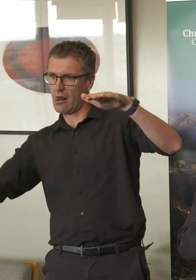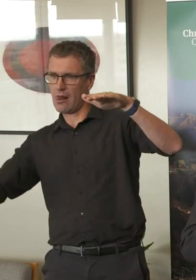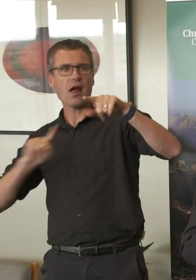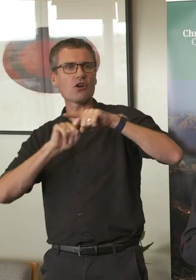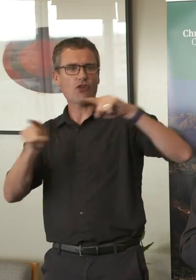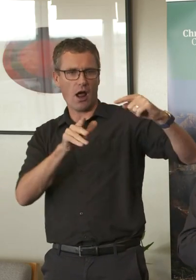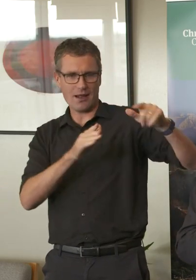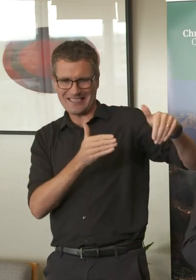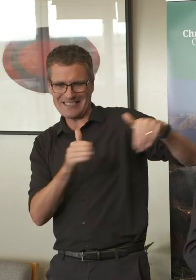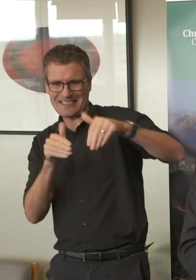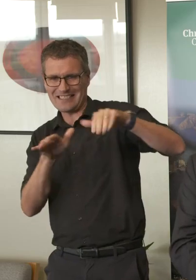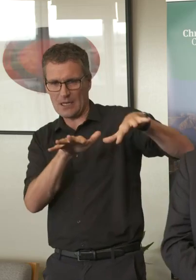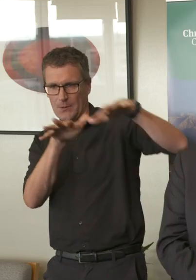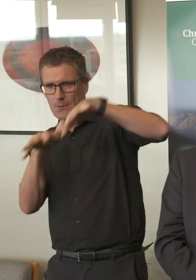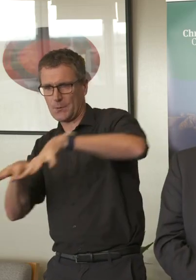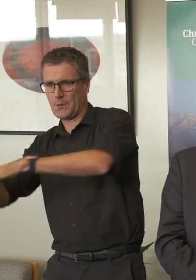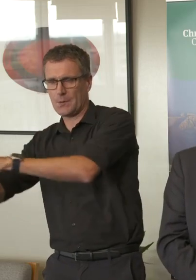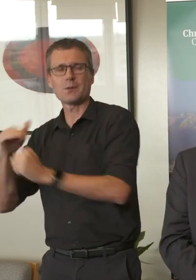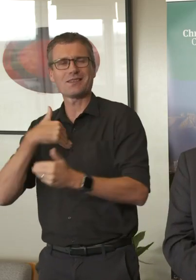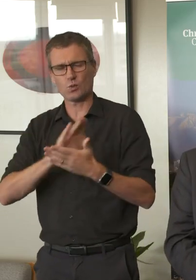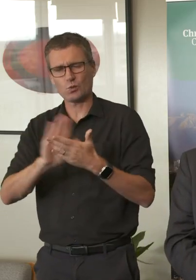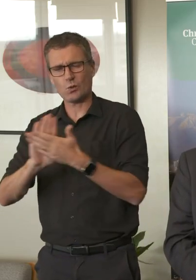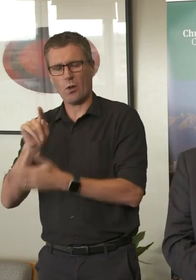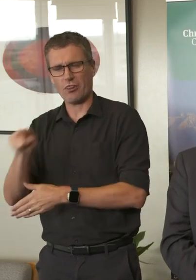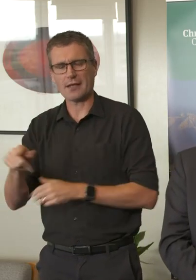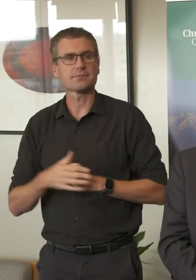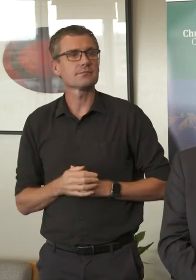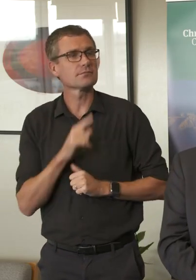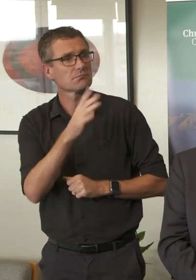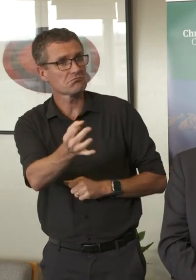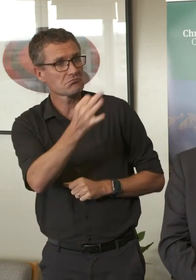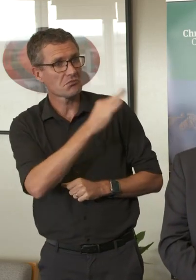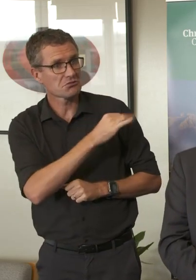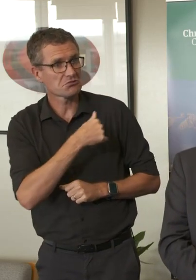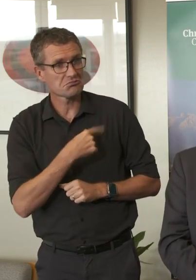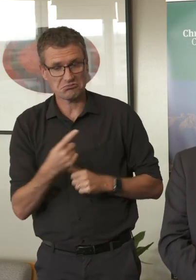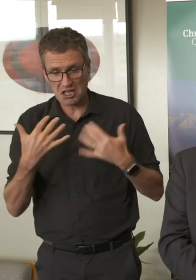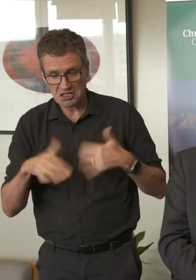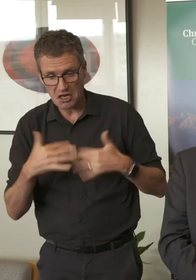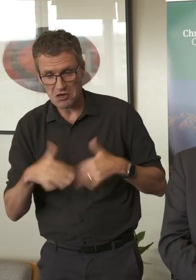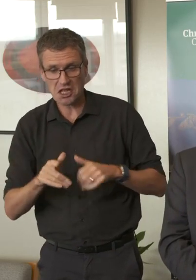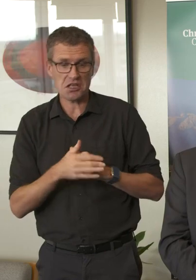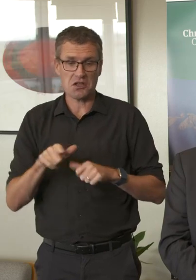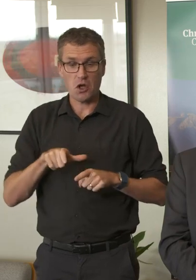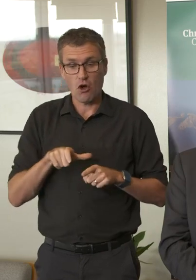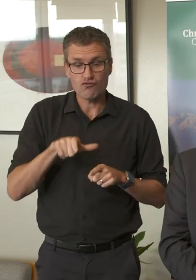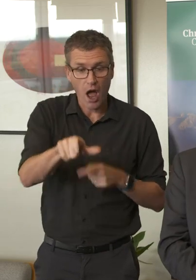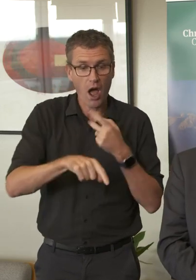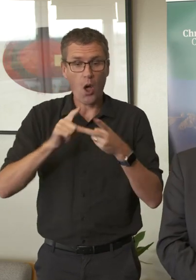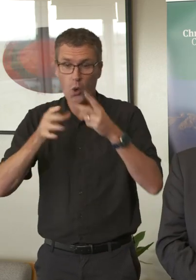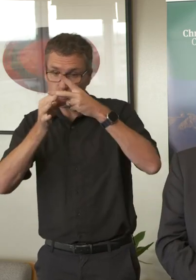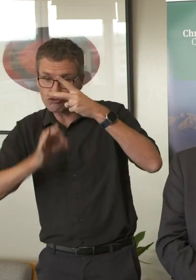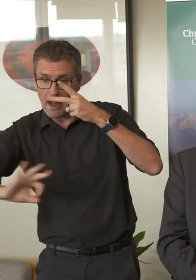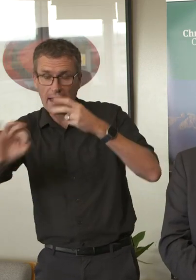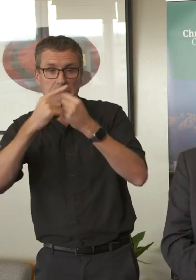So there was a few wee issues there that we've got to sort out. But how happy are you with the way Canterbury's infrastructure, roads, stormwater retention ponds have held up? Has this weather